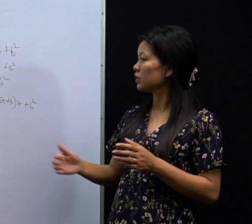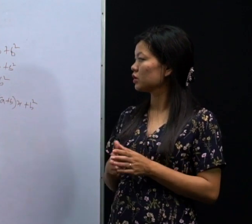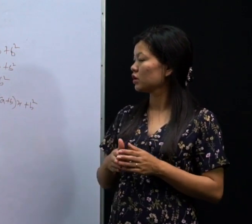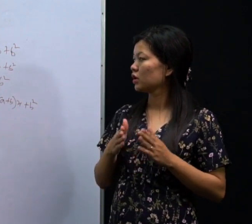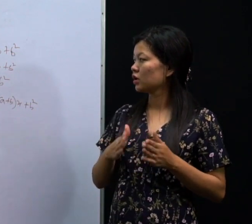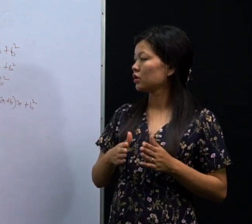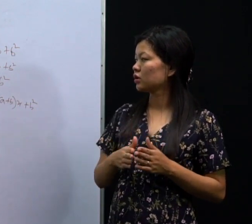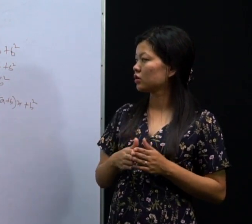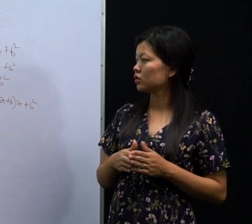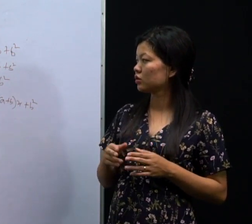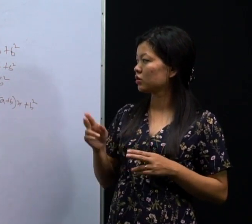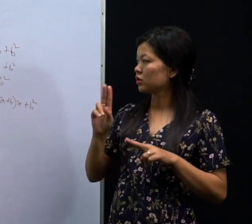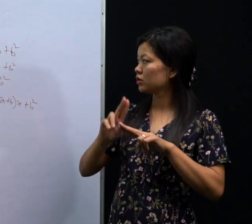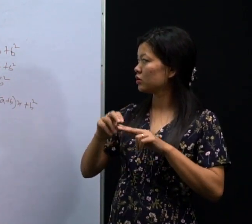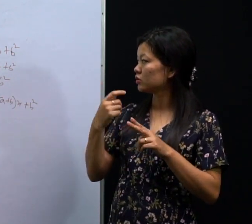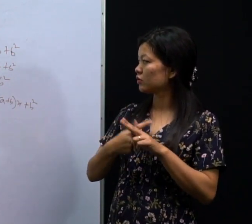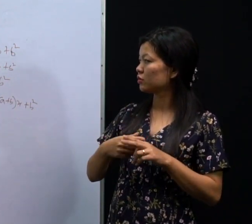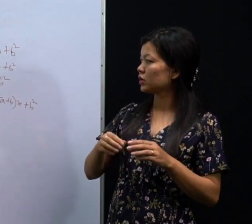formula again, this formula.